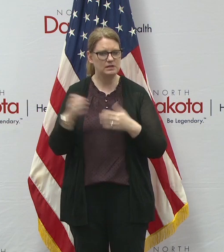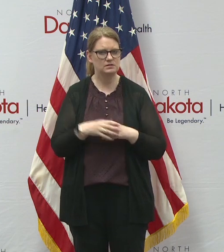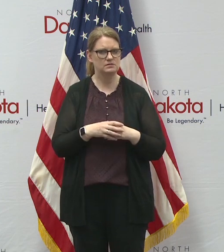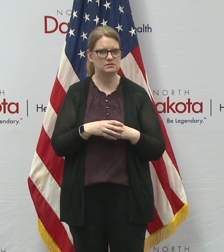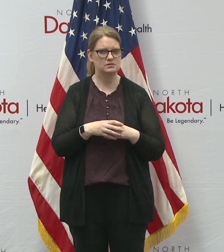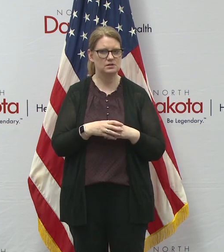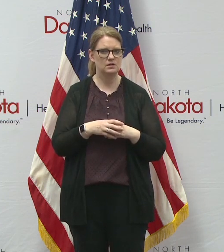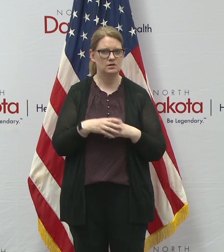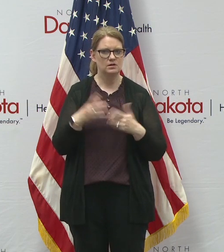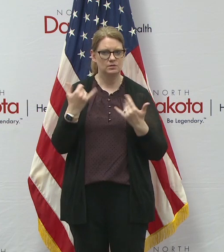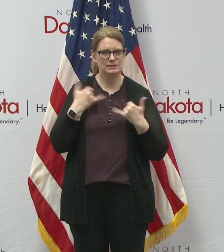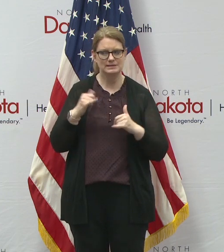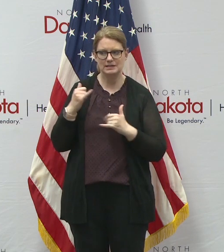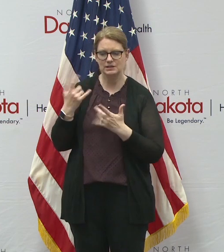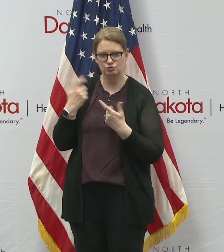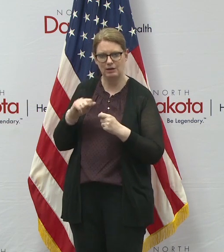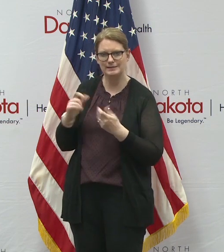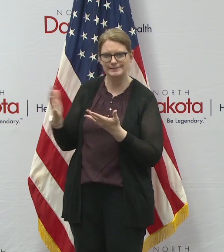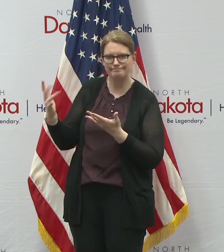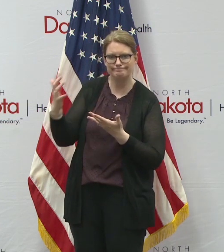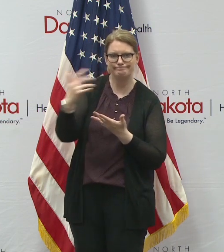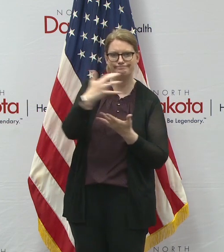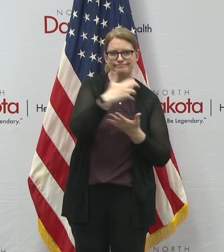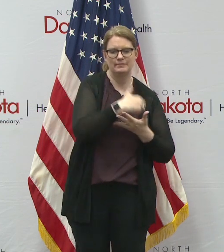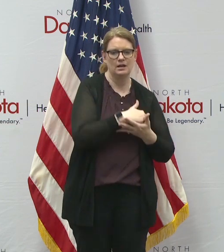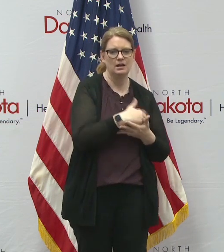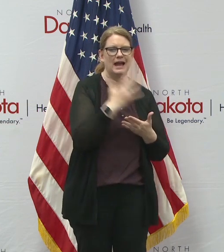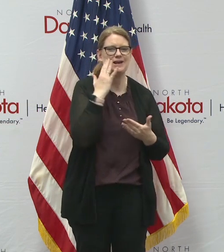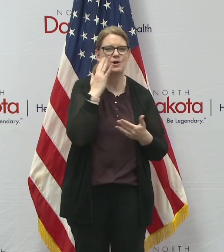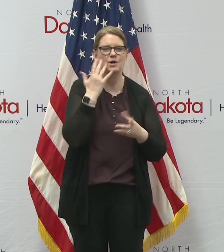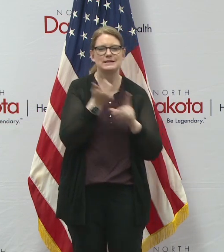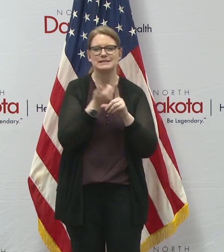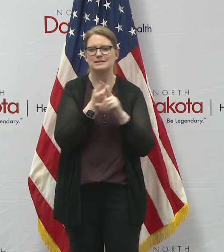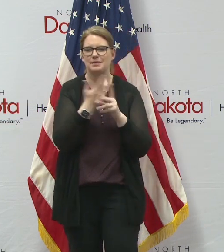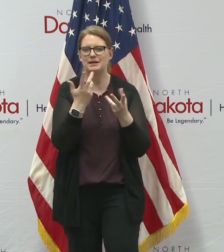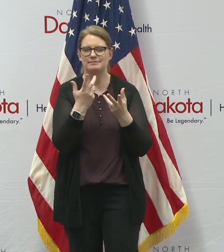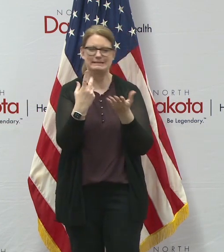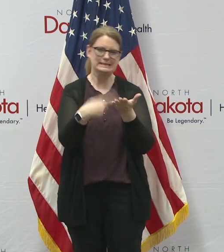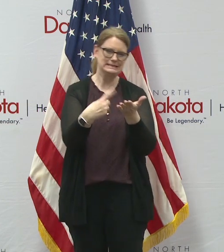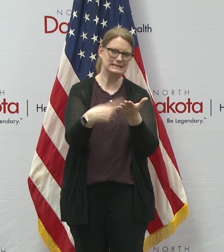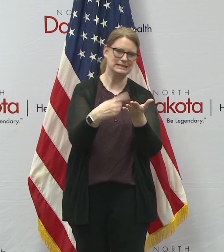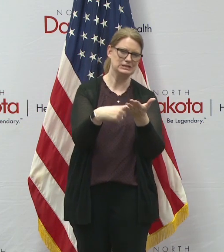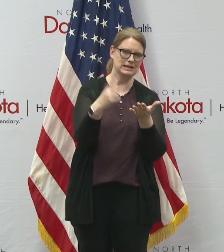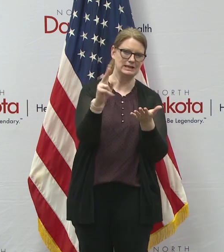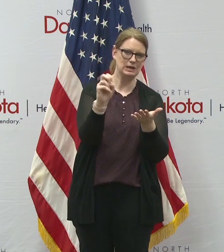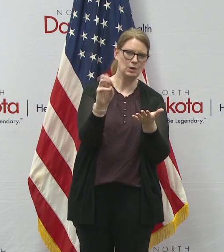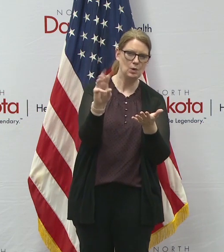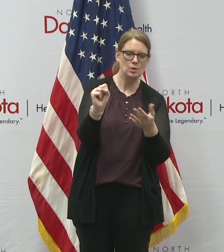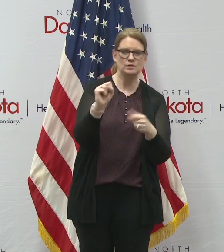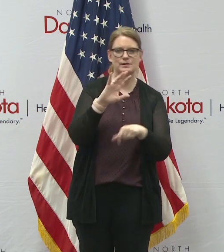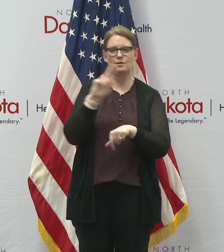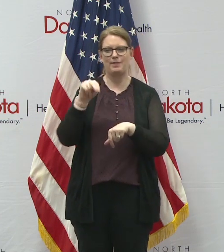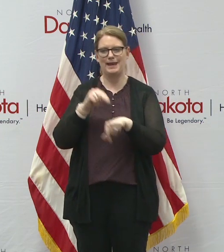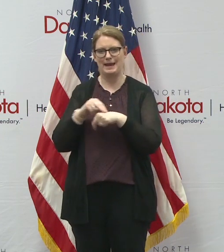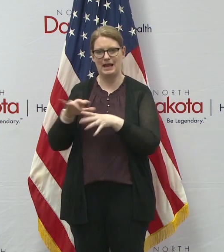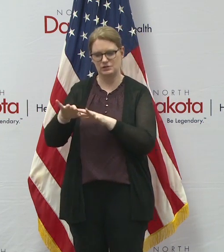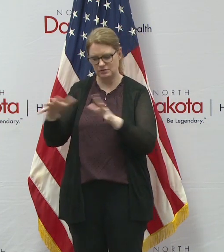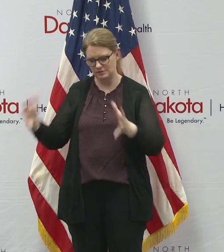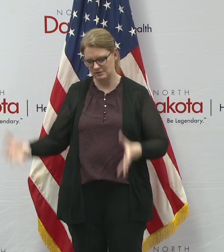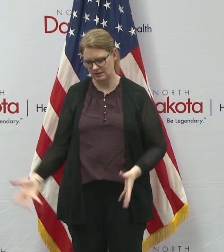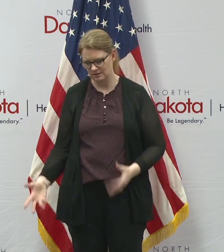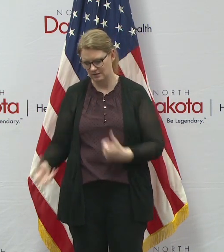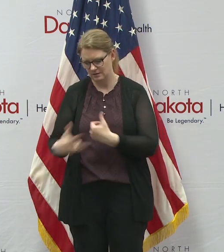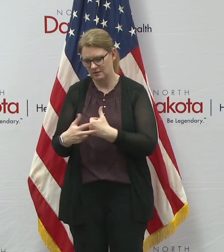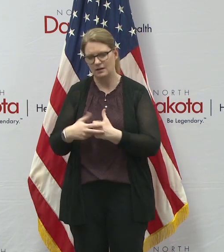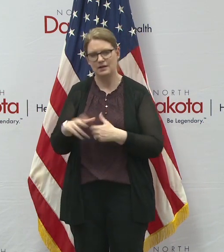hard on sourcing, but we don't see any issues there. I know this has been in the news, a lot of news about the national stockpile and ventilators and governors